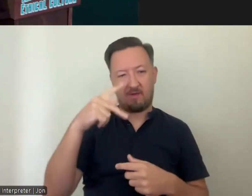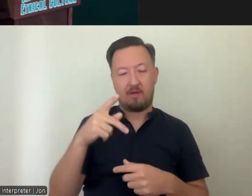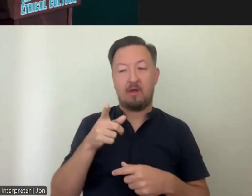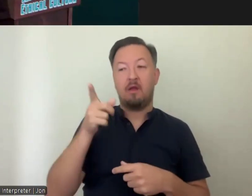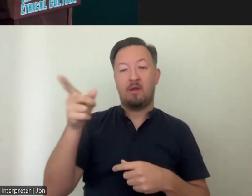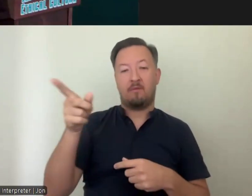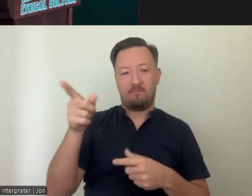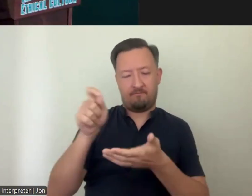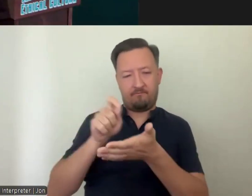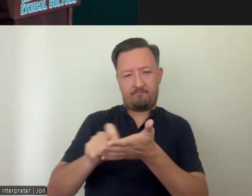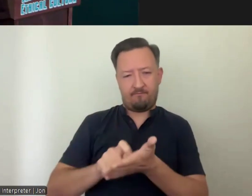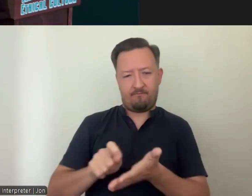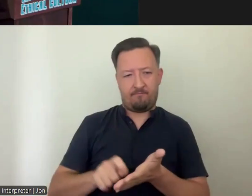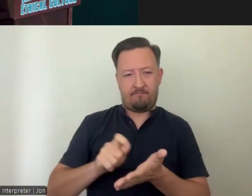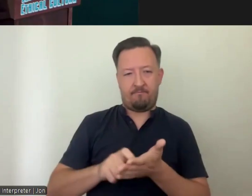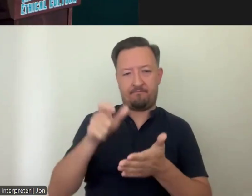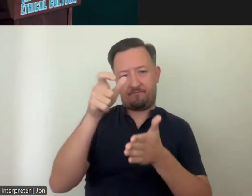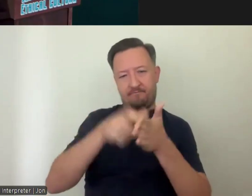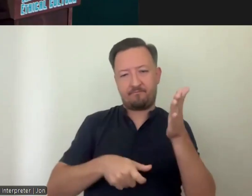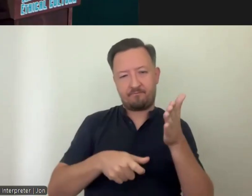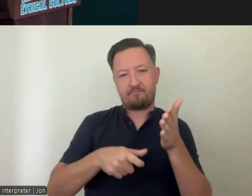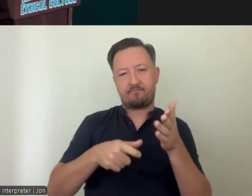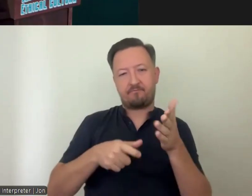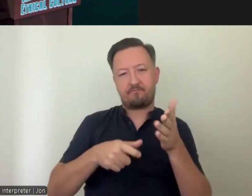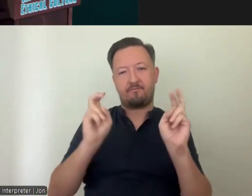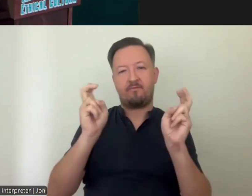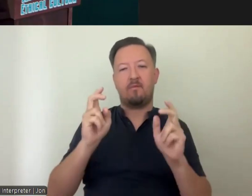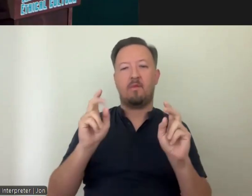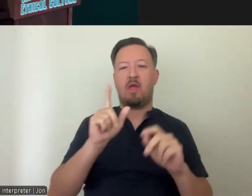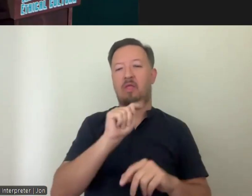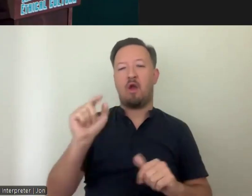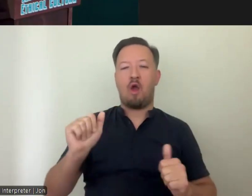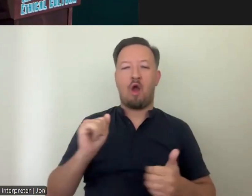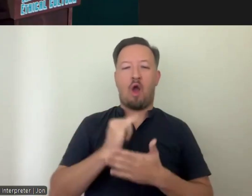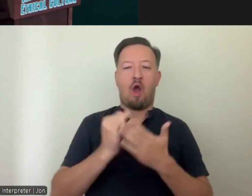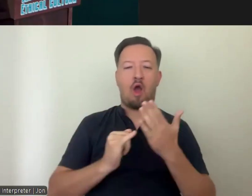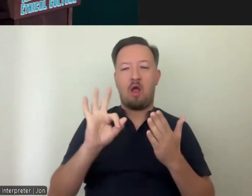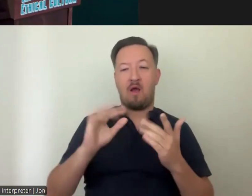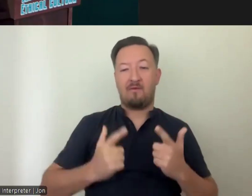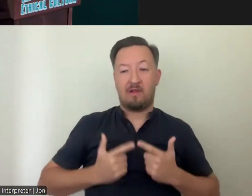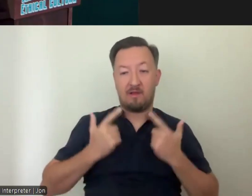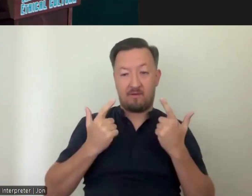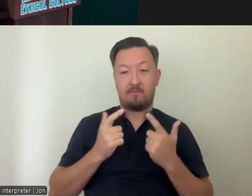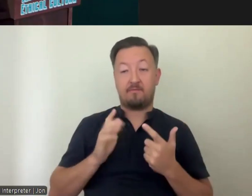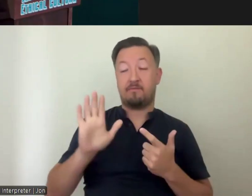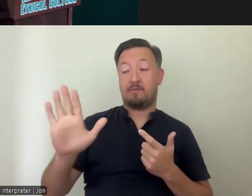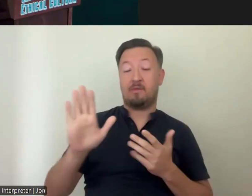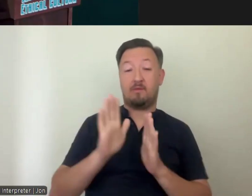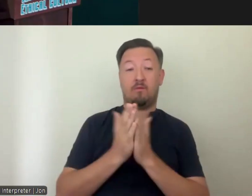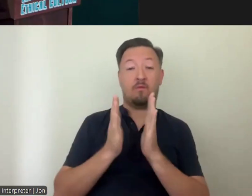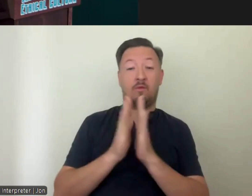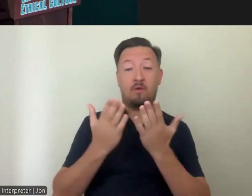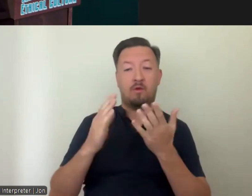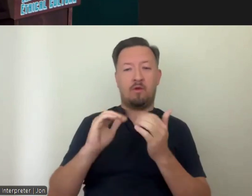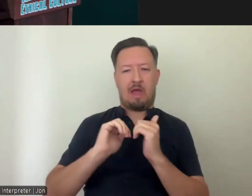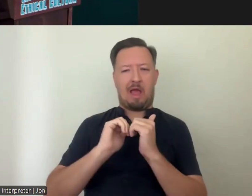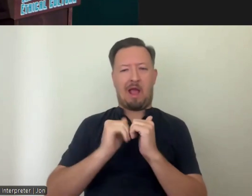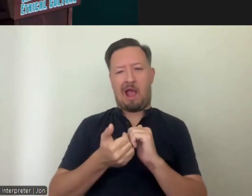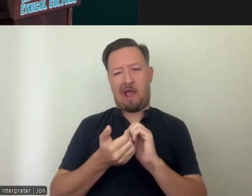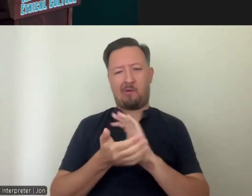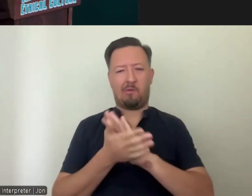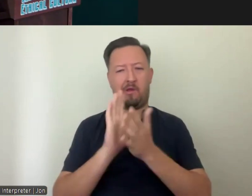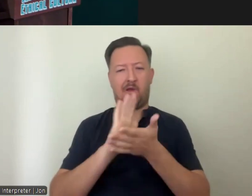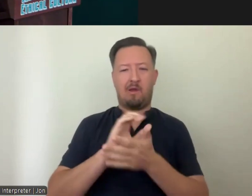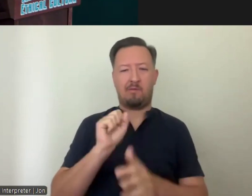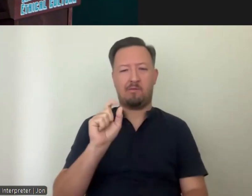in philosophy, now entitled The Art of Living. His books include How to Be a Stoic, Using Ancient Philosophy to Live a